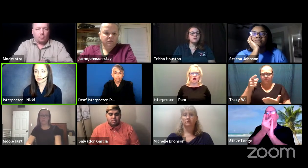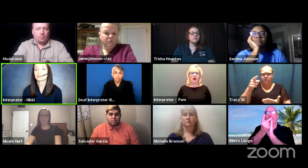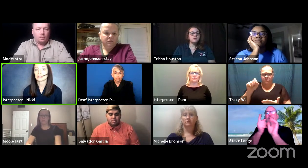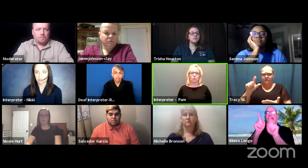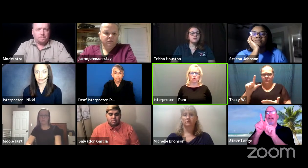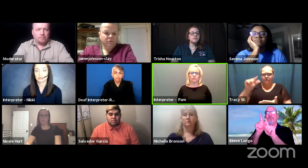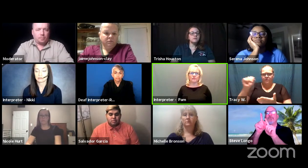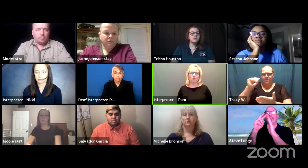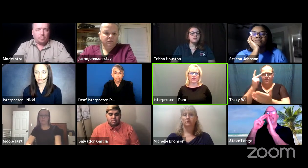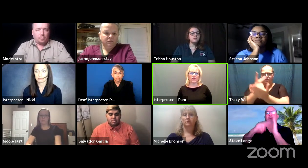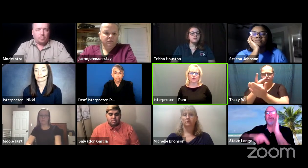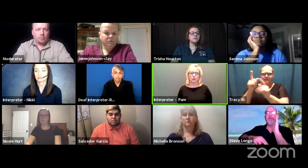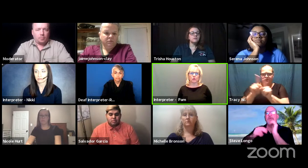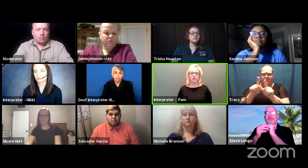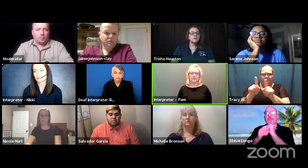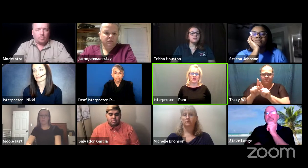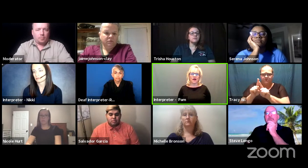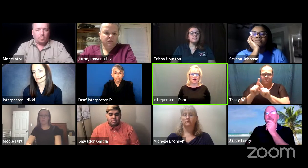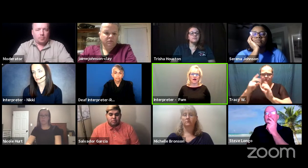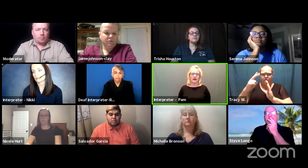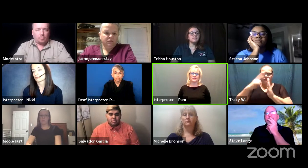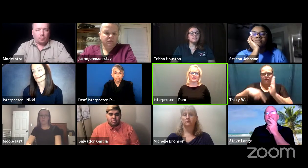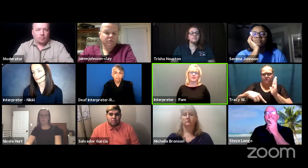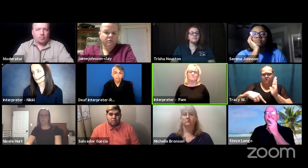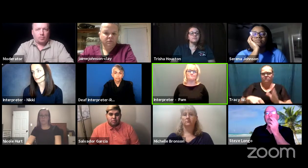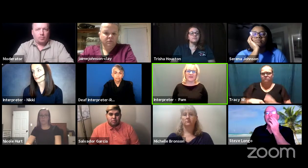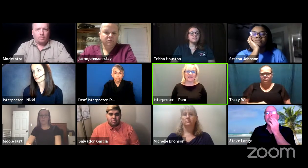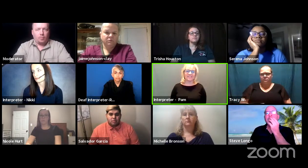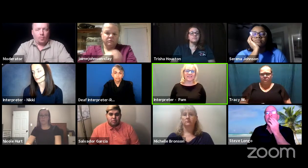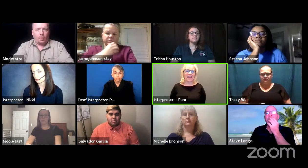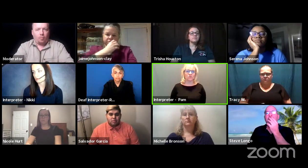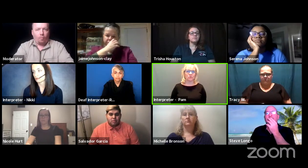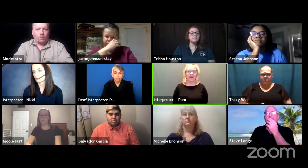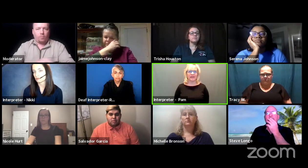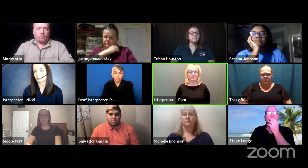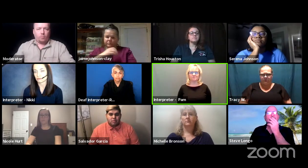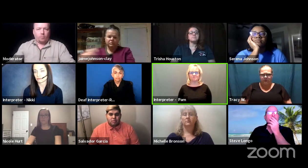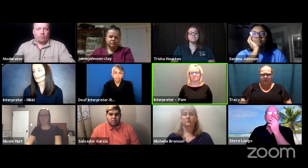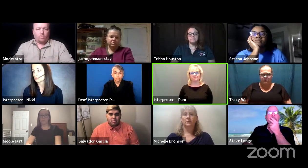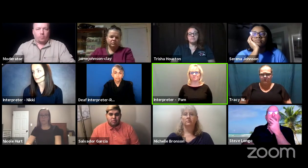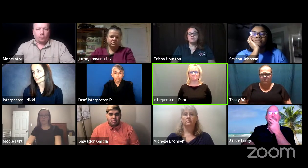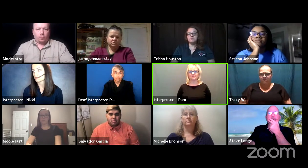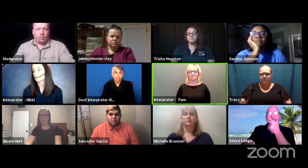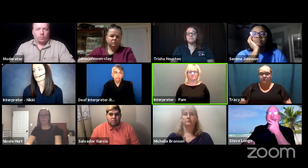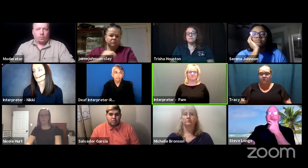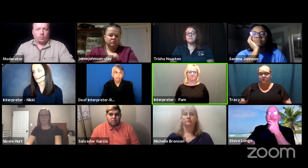I move that we approve the minutes as read.